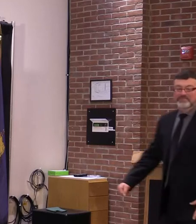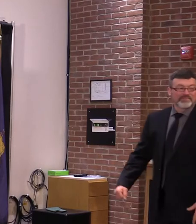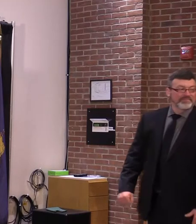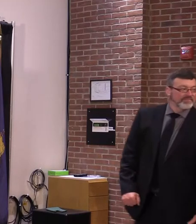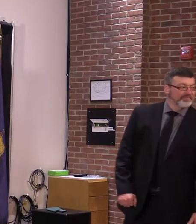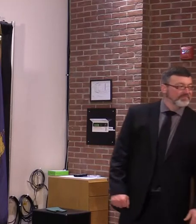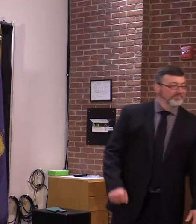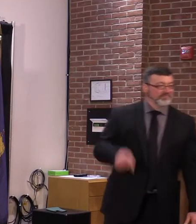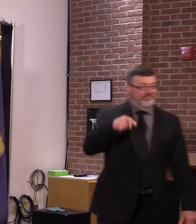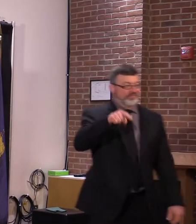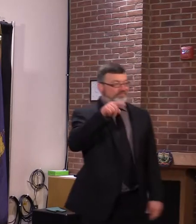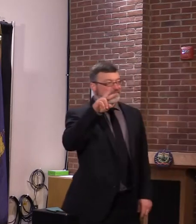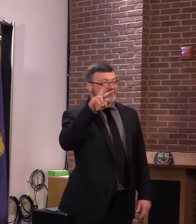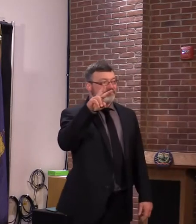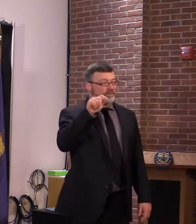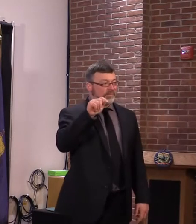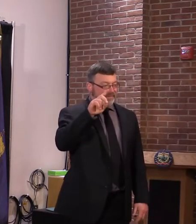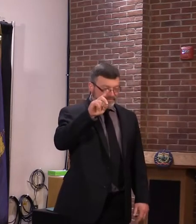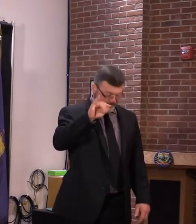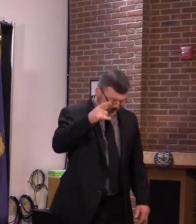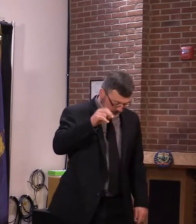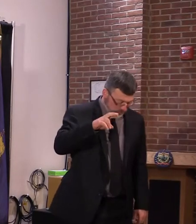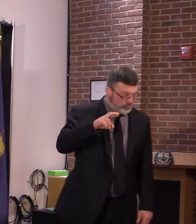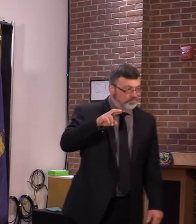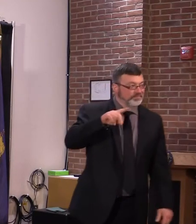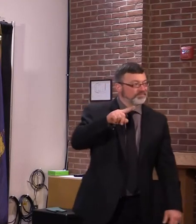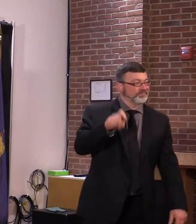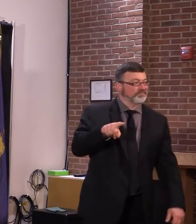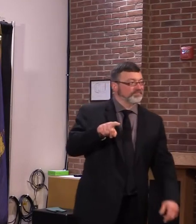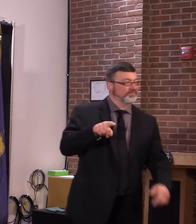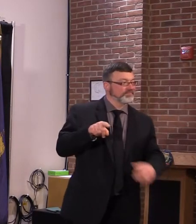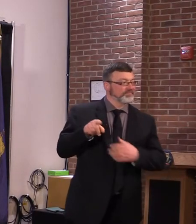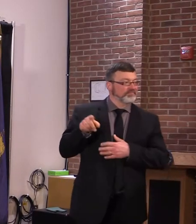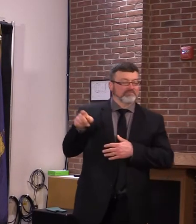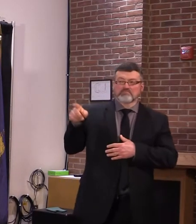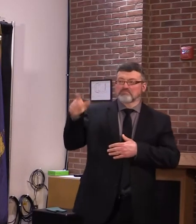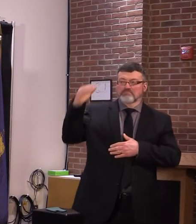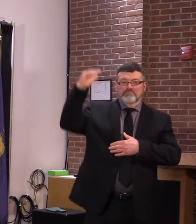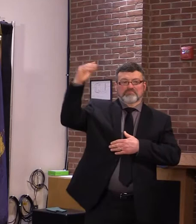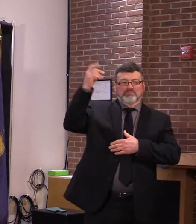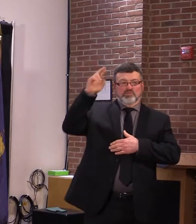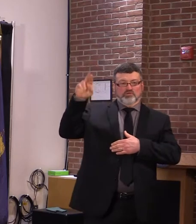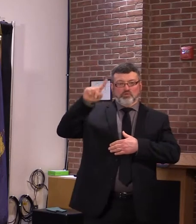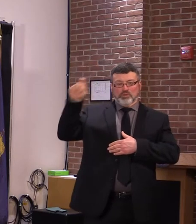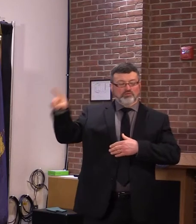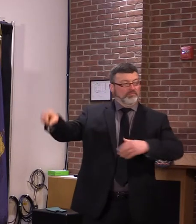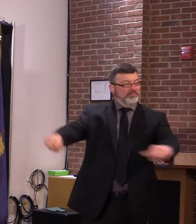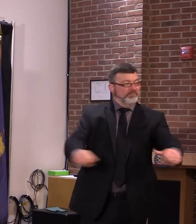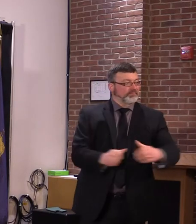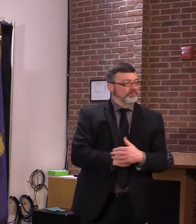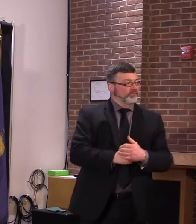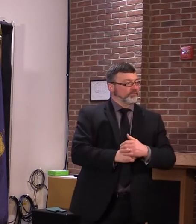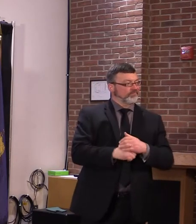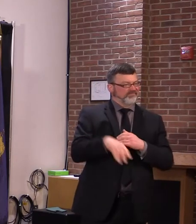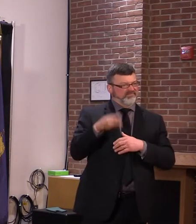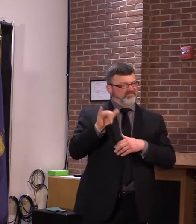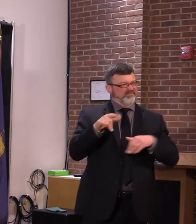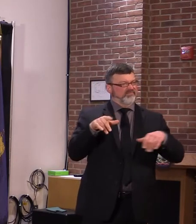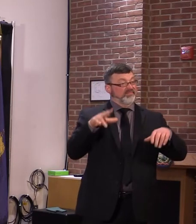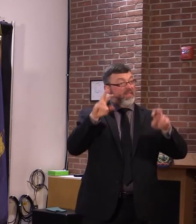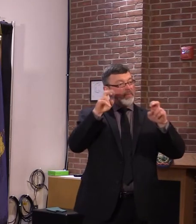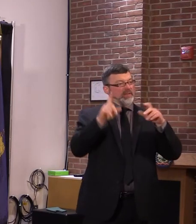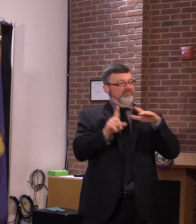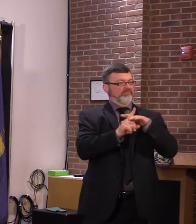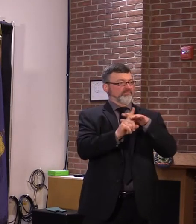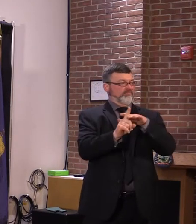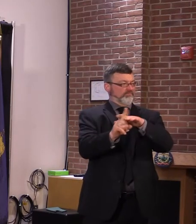Thanks. Another question for Dr. Levine, and this is a question I think that always pops up when numbers are going up